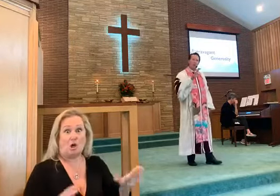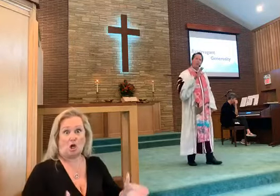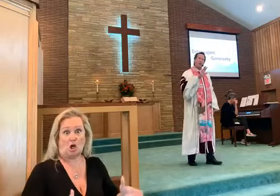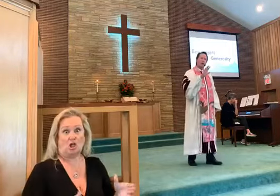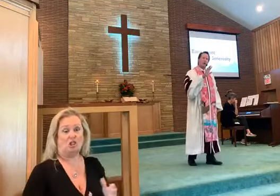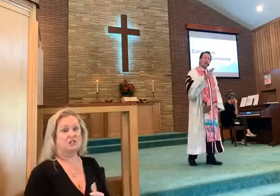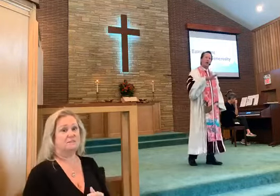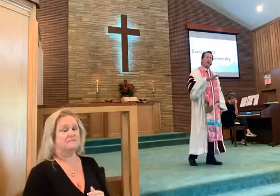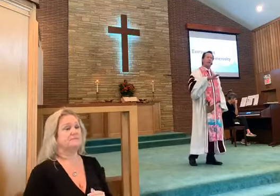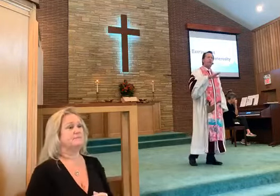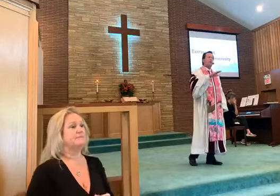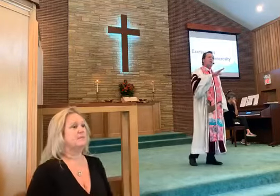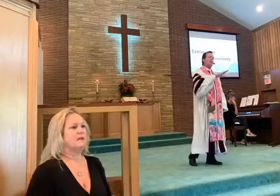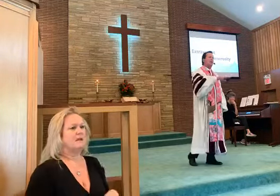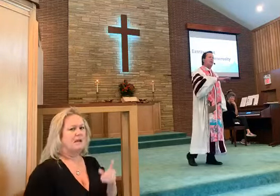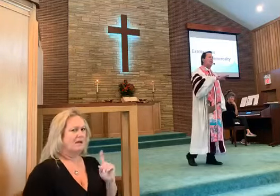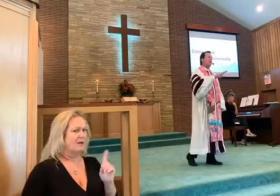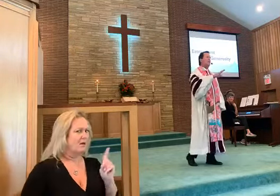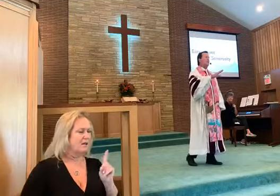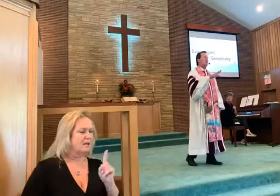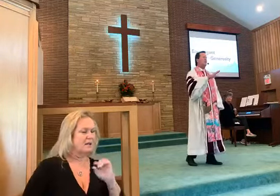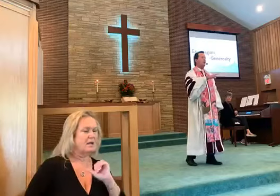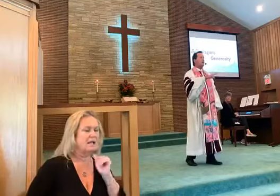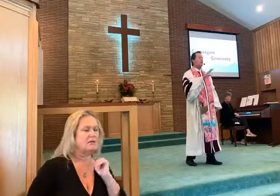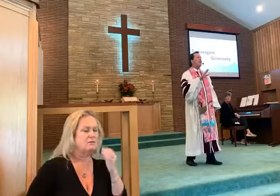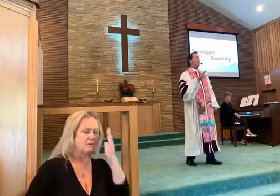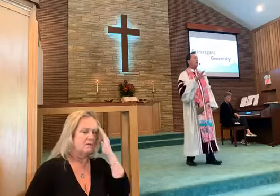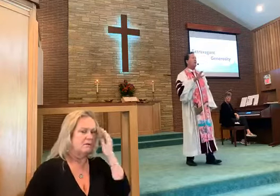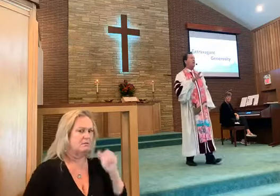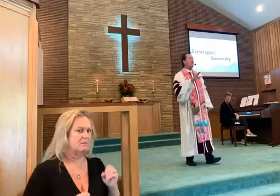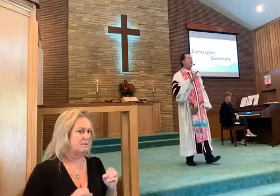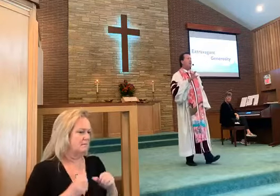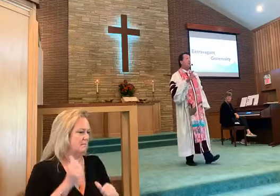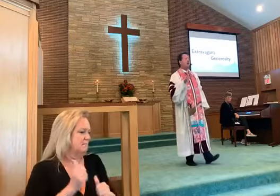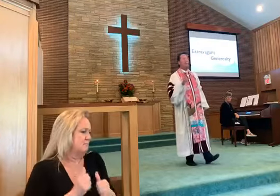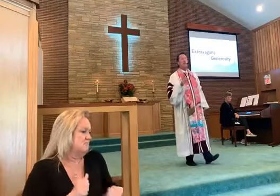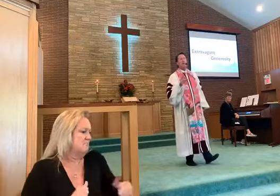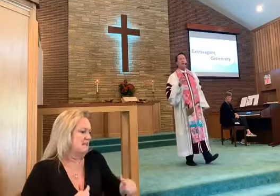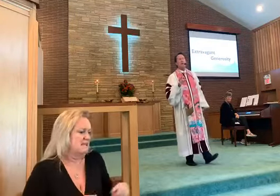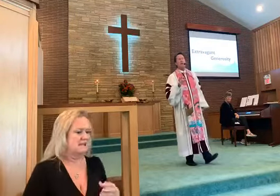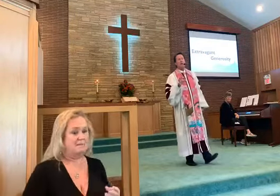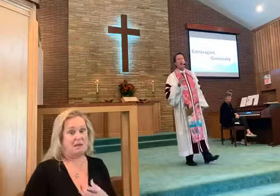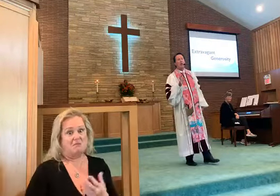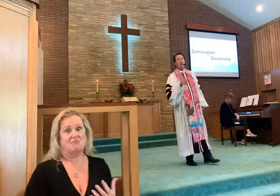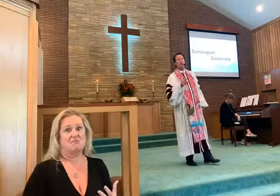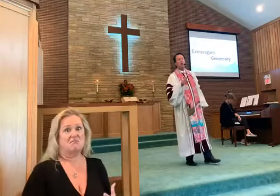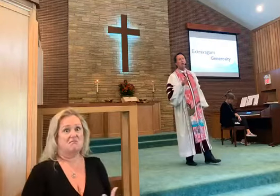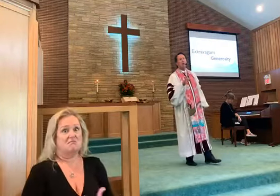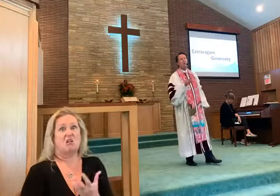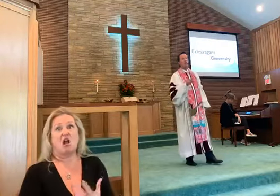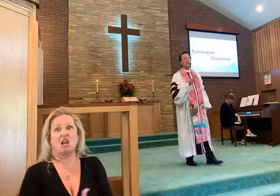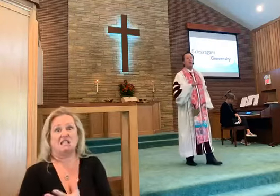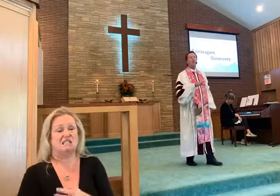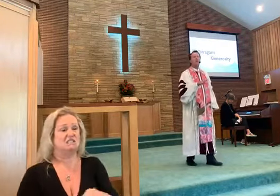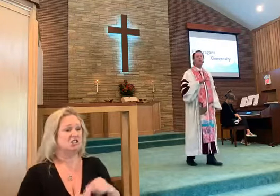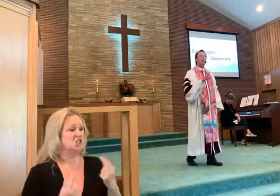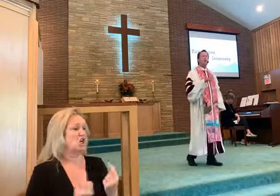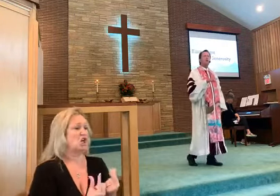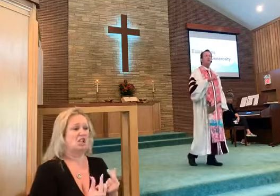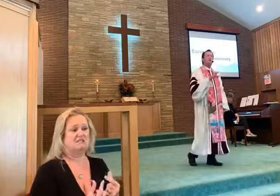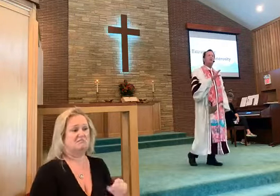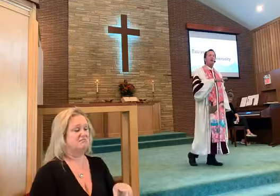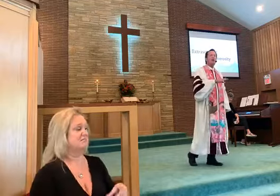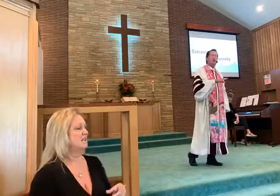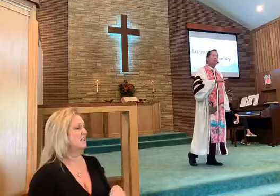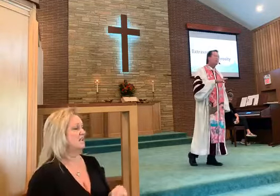Now, I want to caution you, I'm not claiming I know much of anything about farming or gardening. I probably couldn't grow a tomato if you